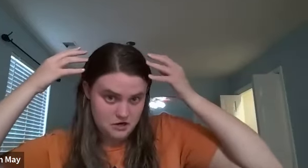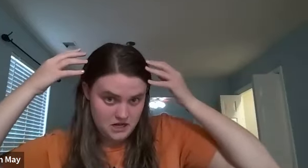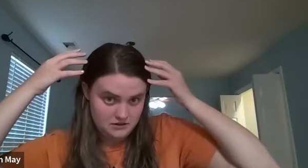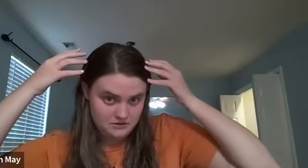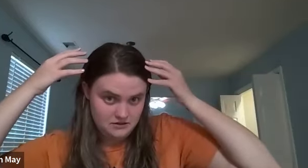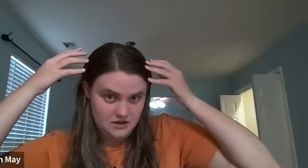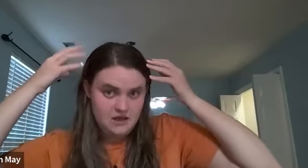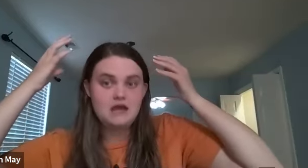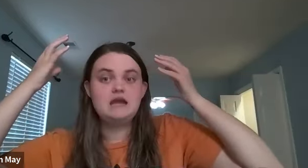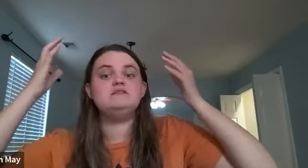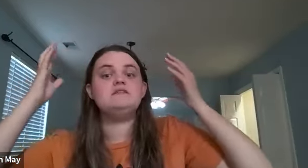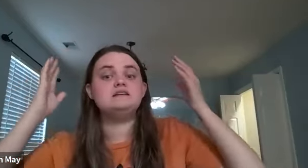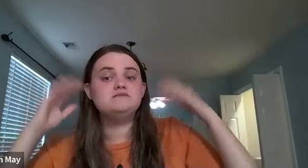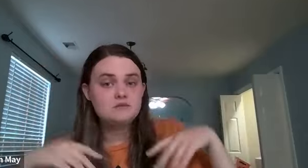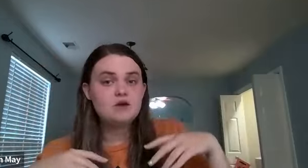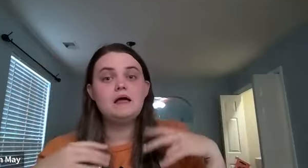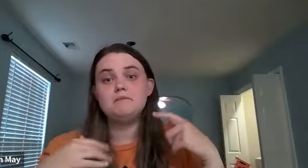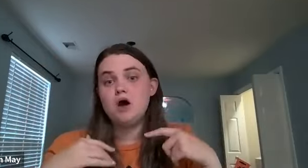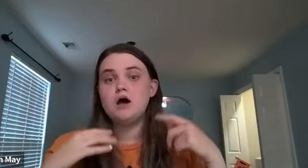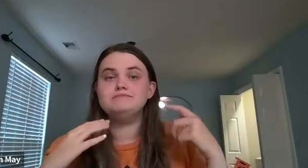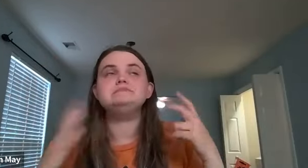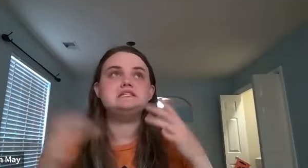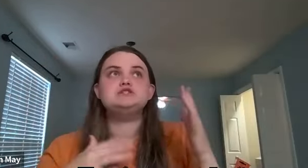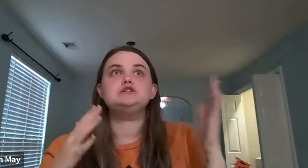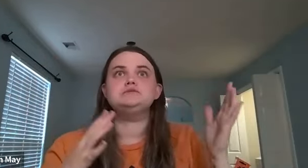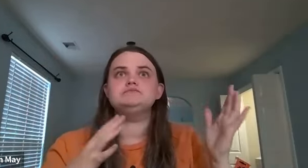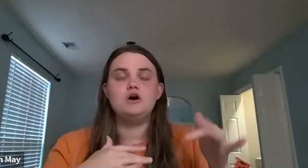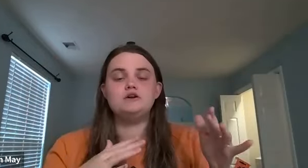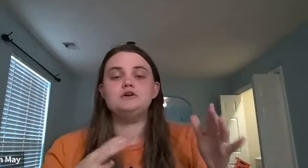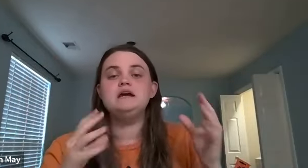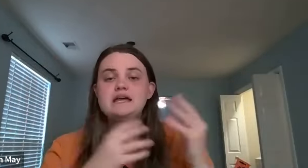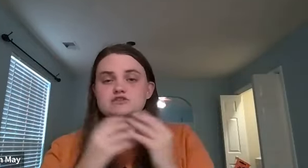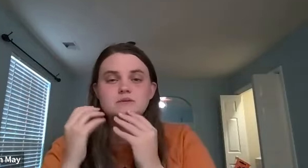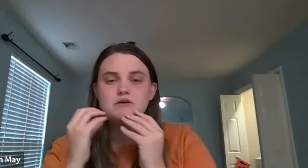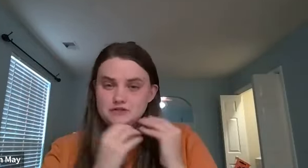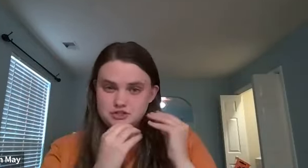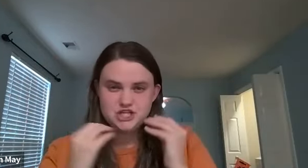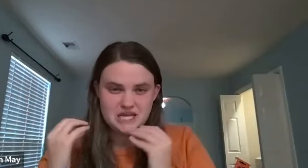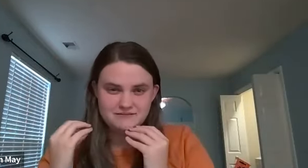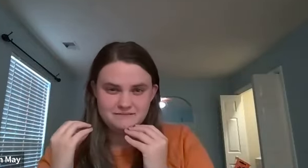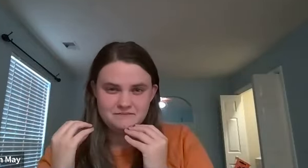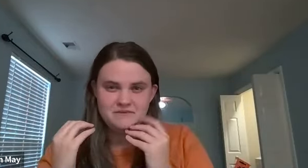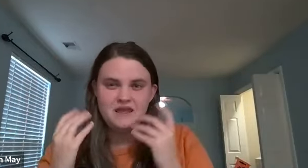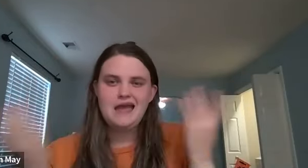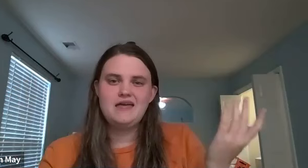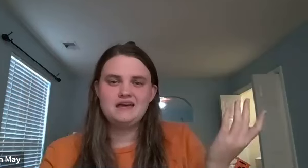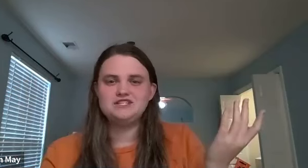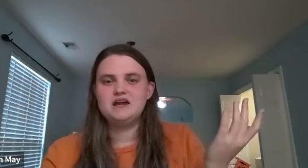head. Anything that is female, like mom, sister, daughter, it's all going to be around your chin. And that's just kind